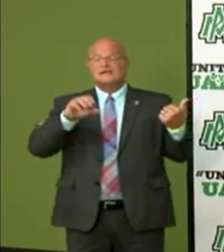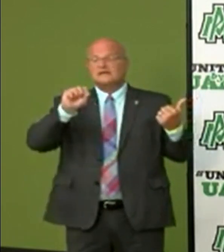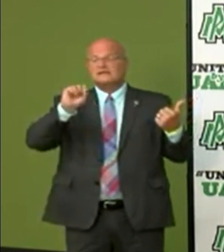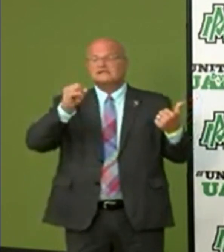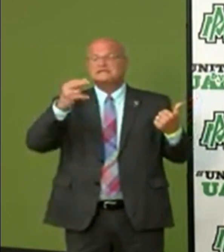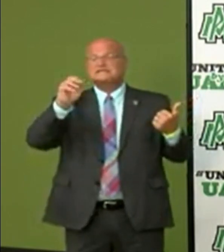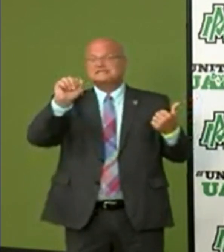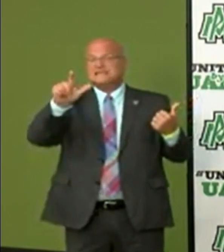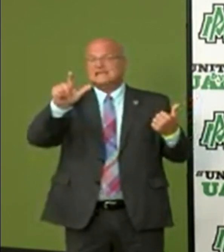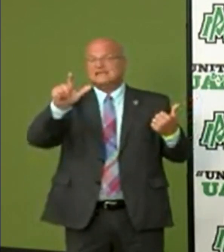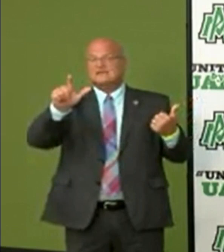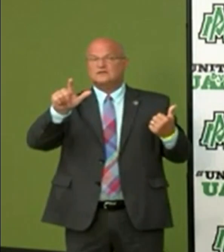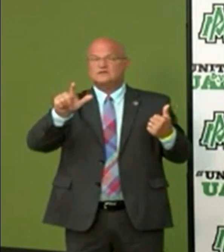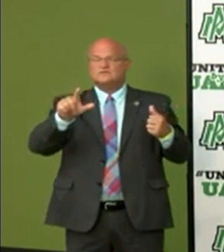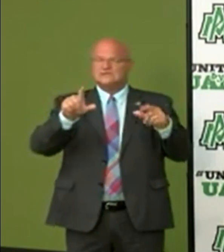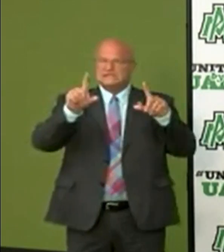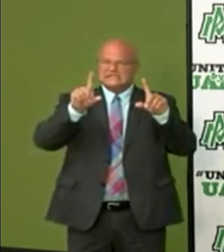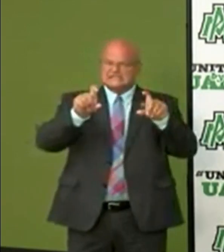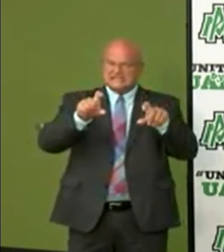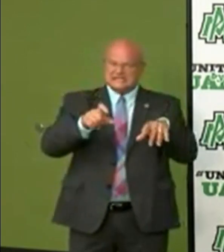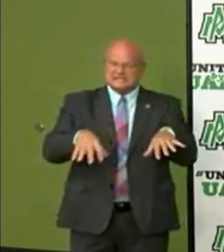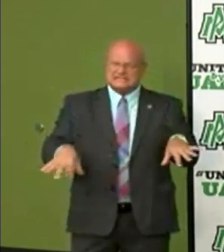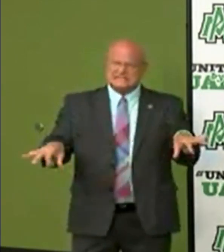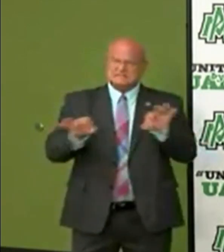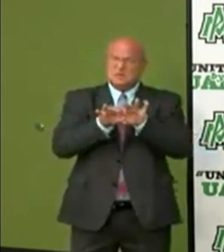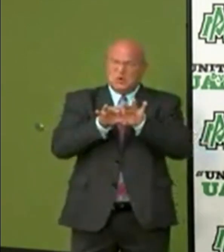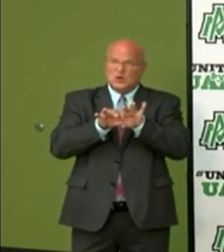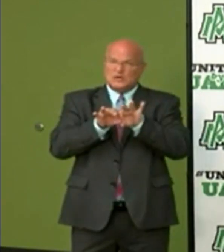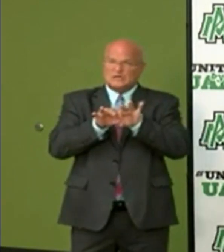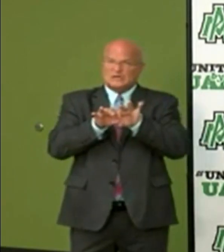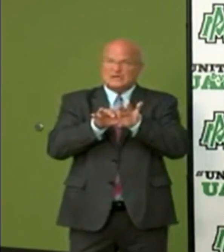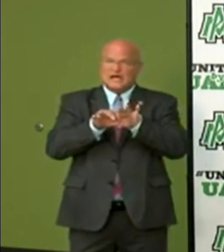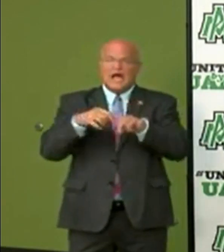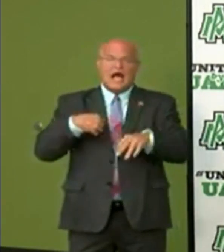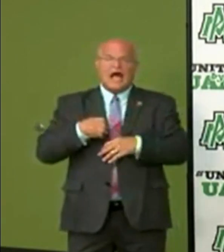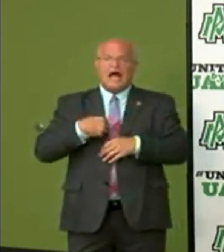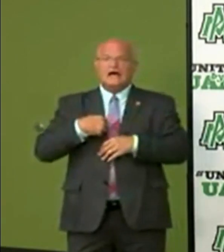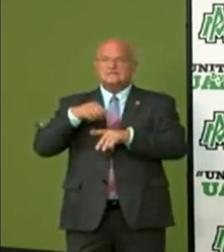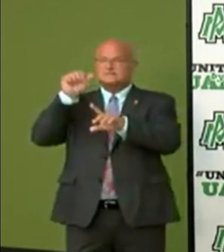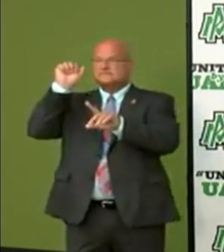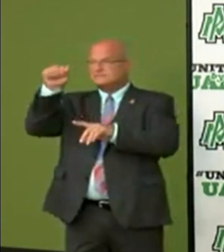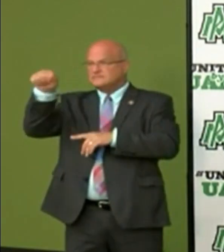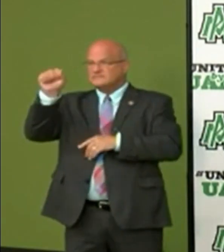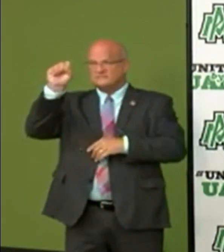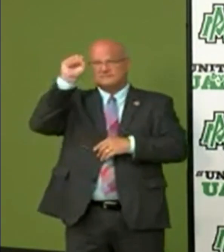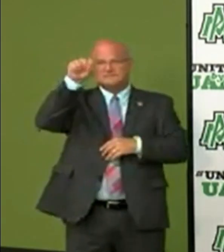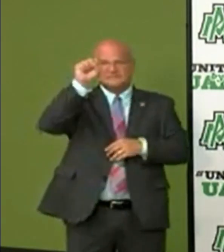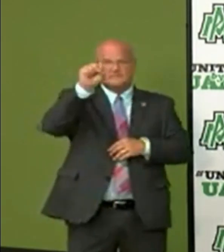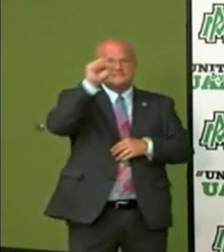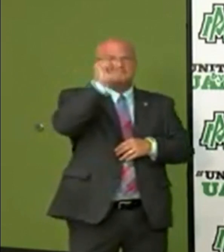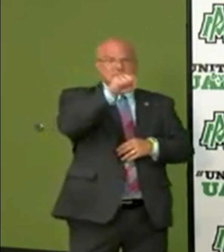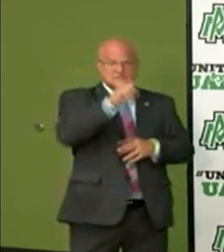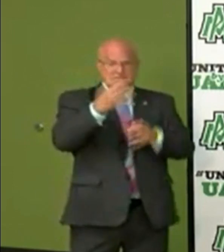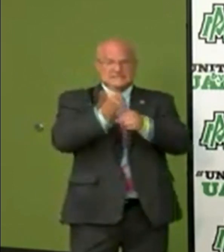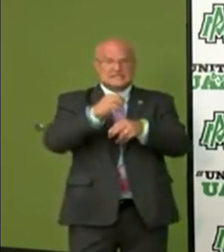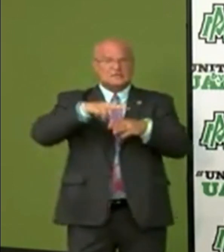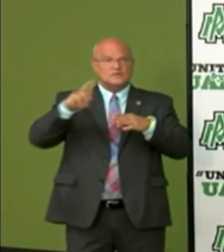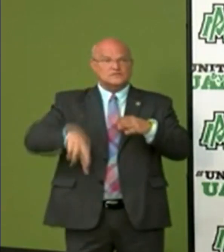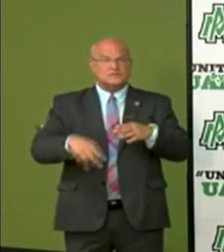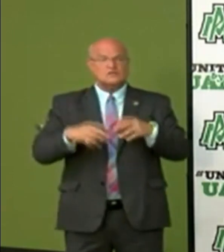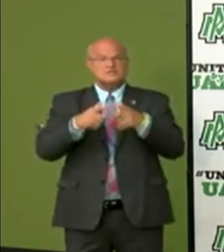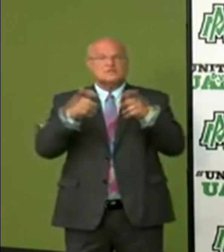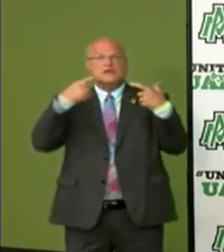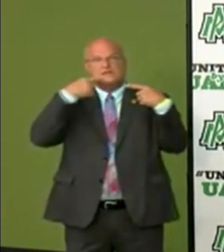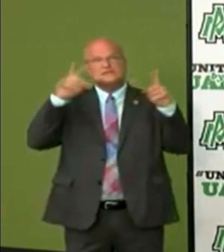that testing is so important to our strategy that I'll knock on any door to achieve the result of